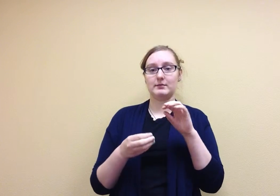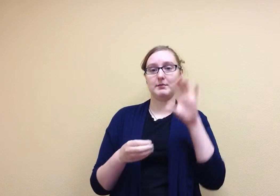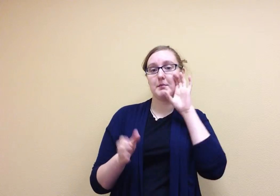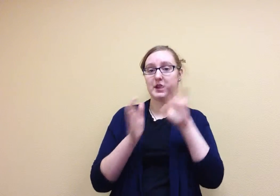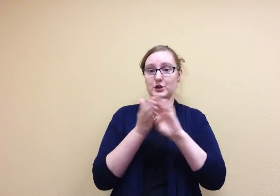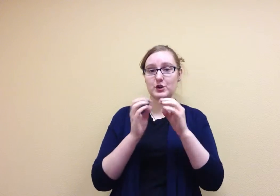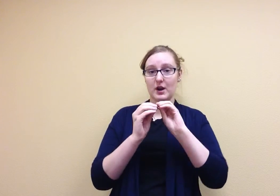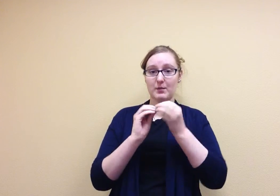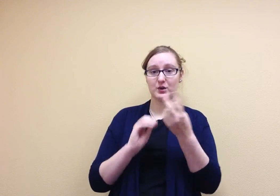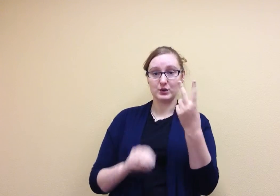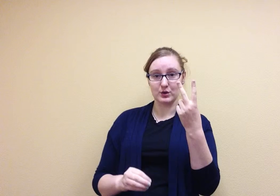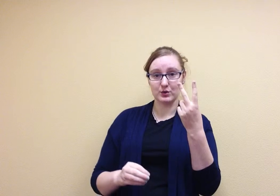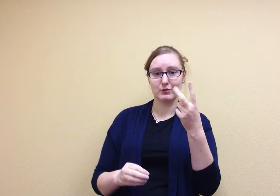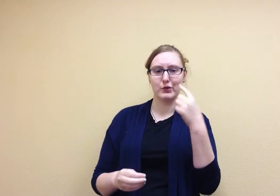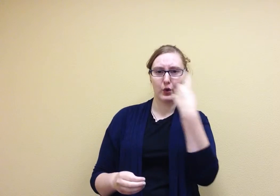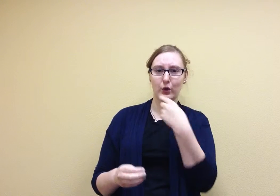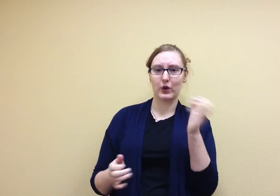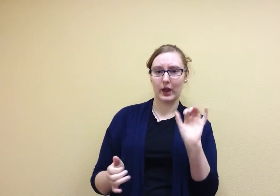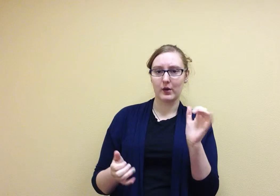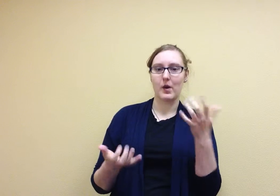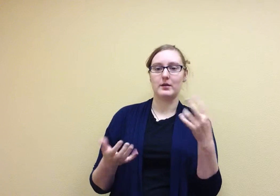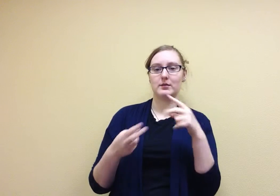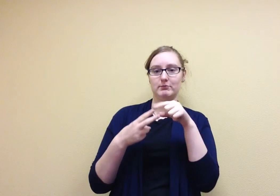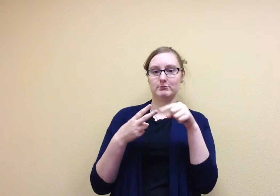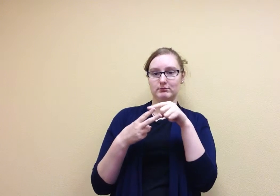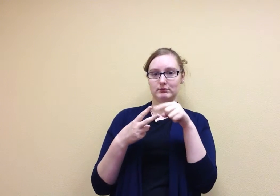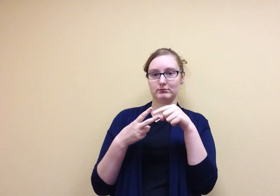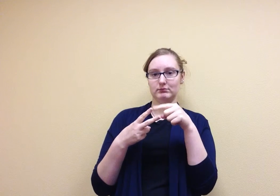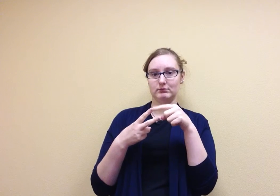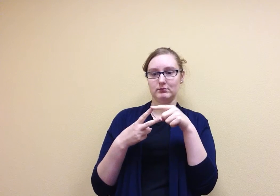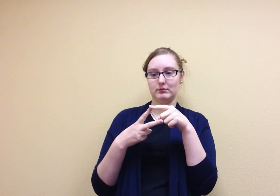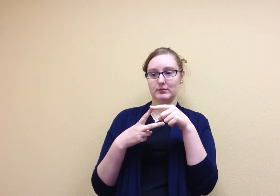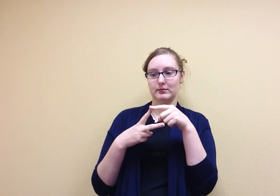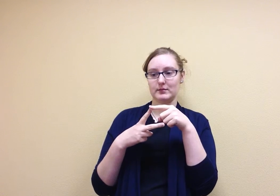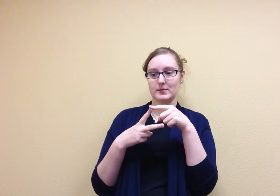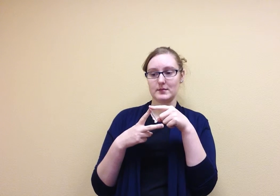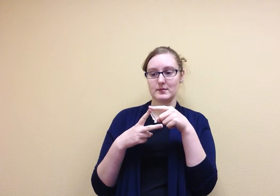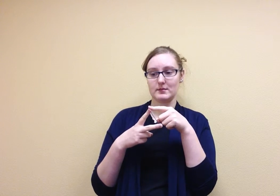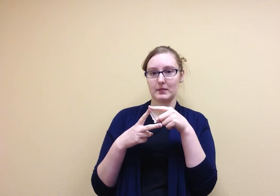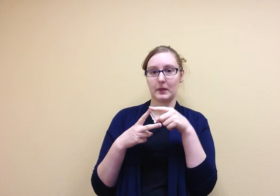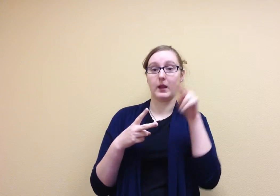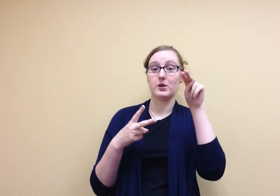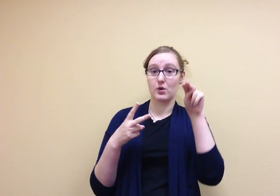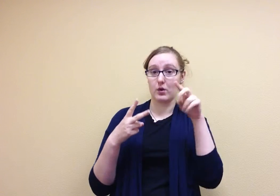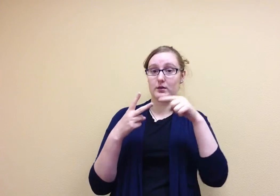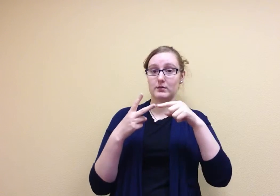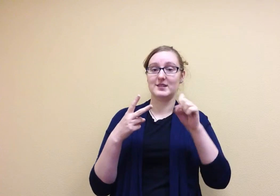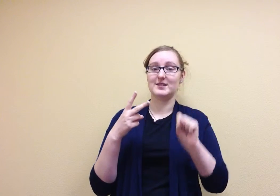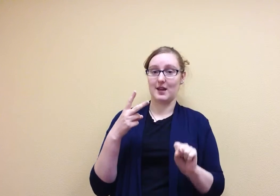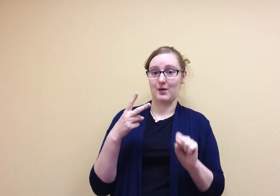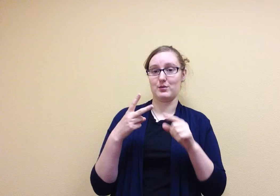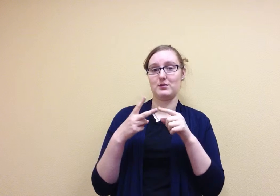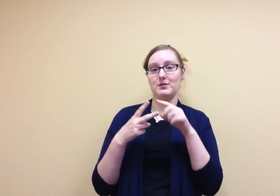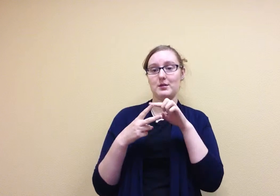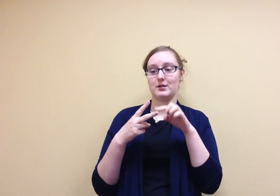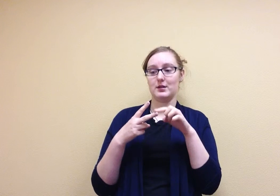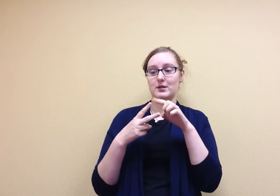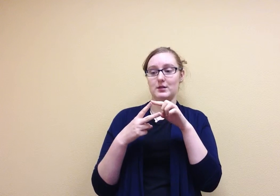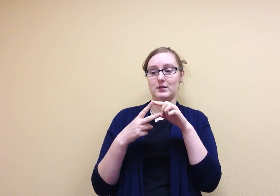picture's poles like? Nicole? A north and a south. So if this is a south, if this is